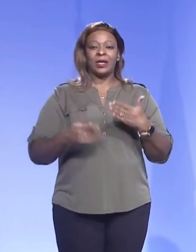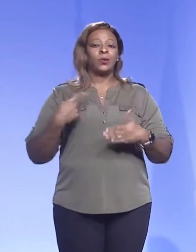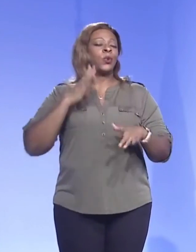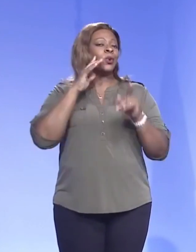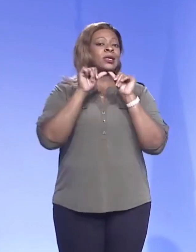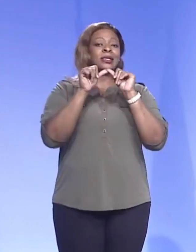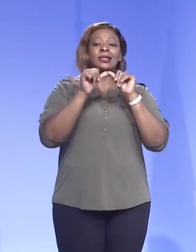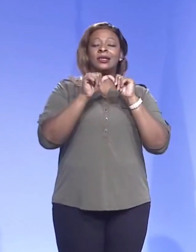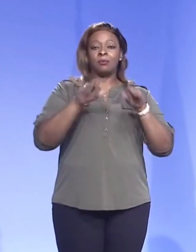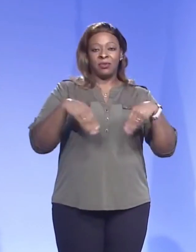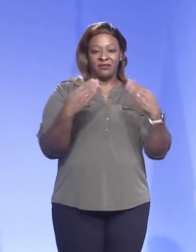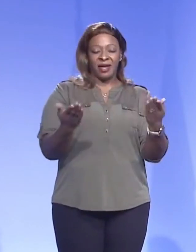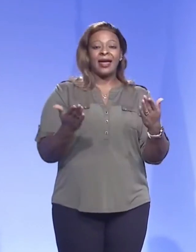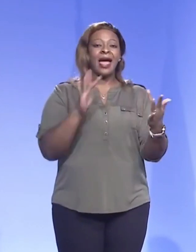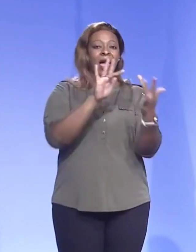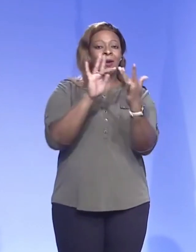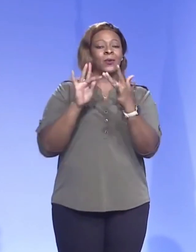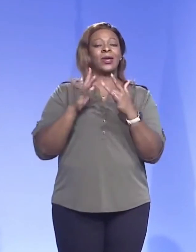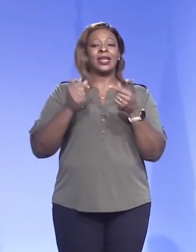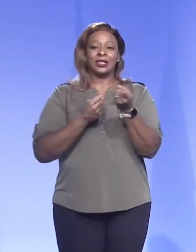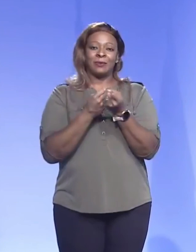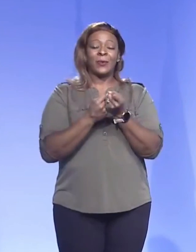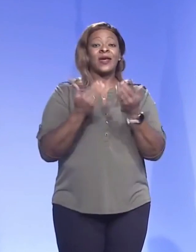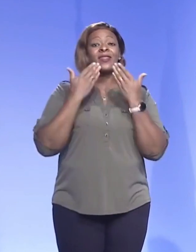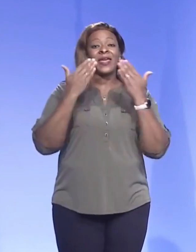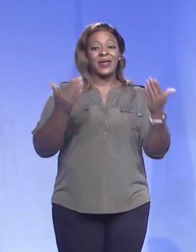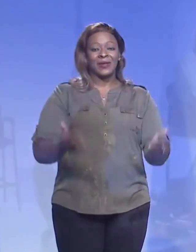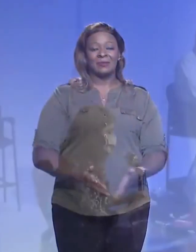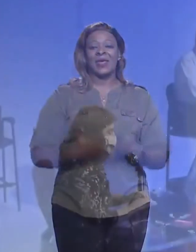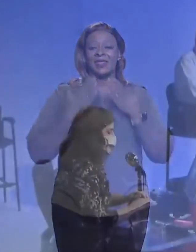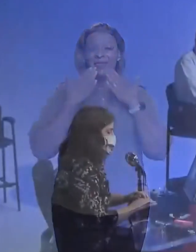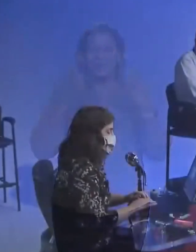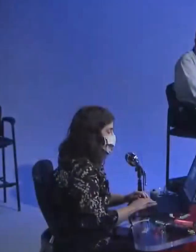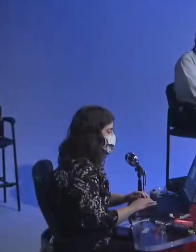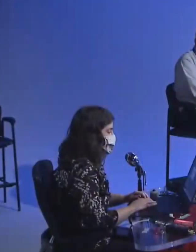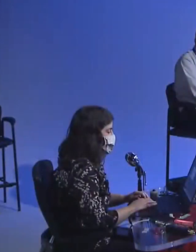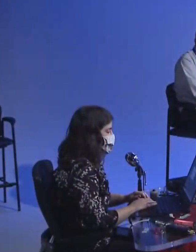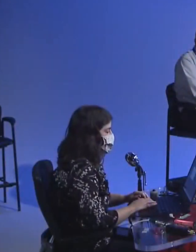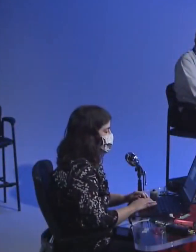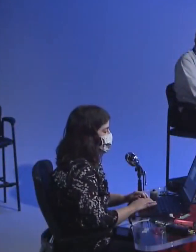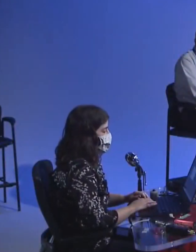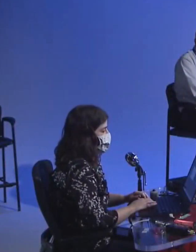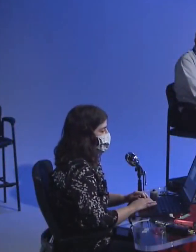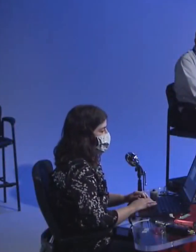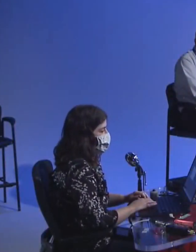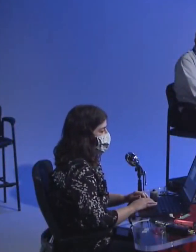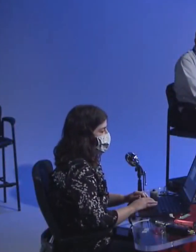continue to provide outreach and support. Thank you. Thanks, everyone. We'll see you next week.